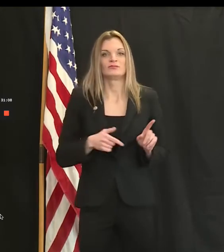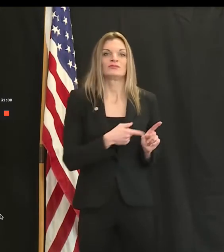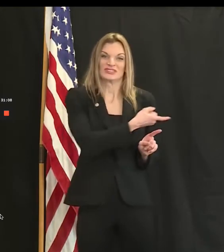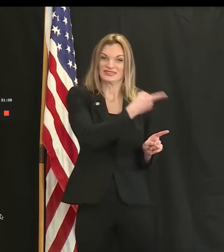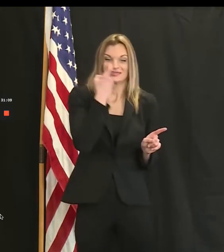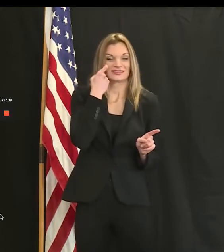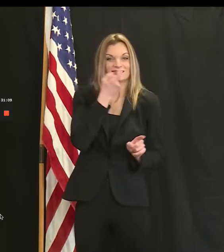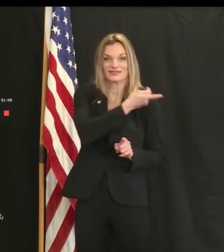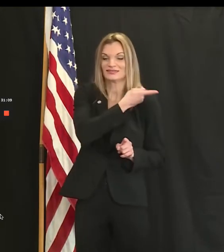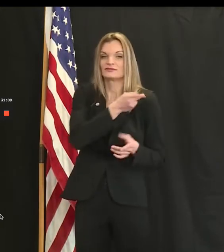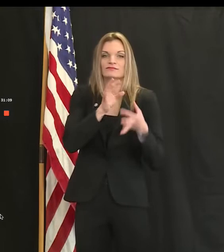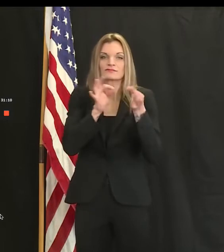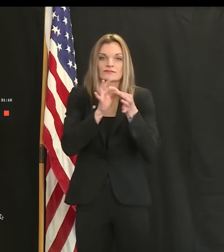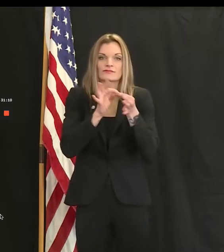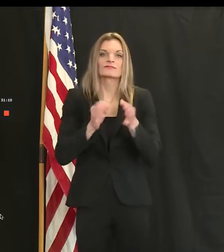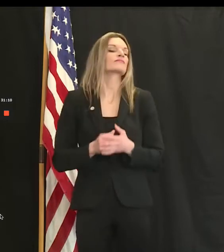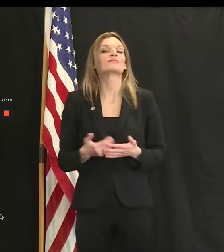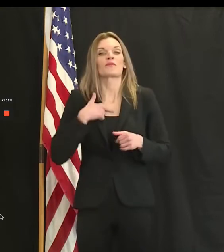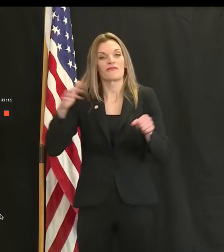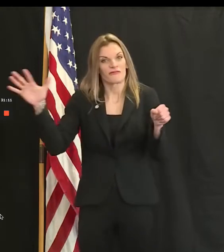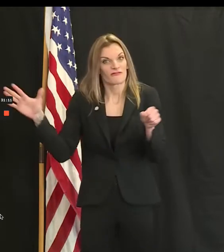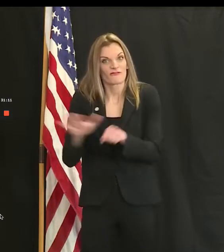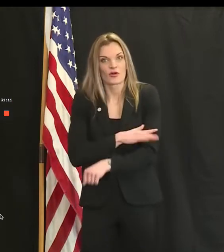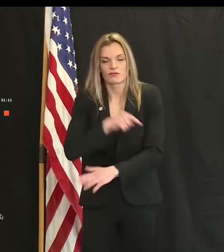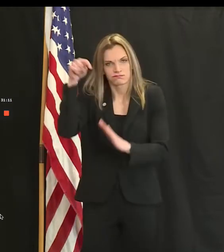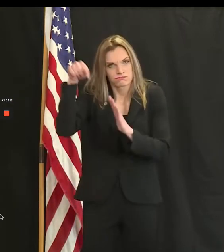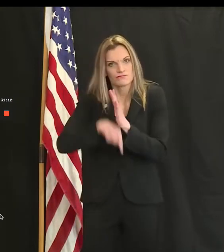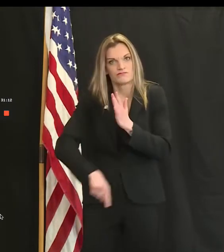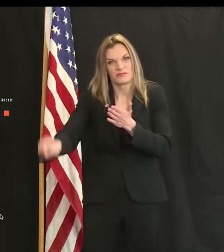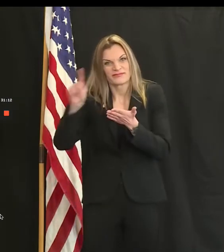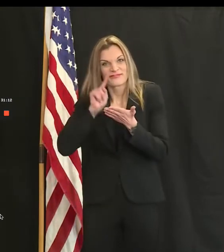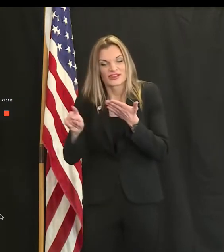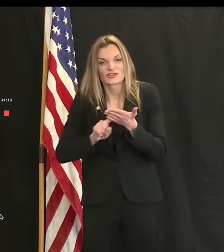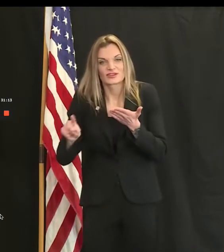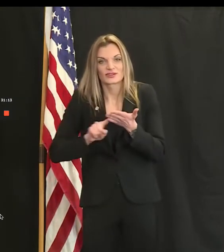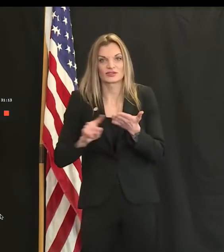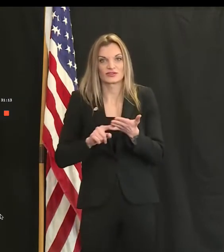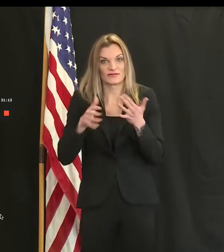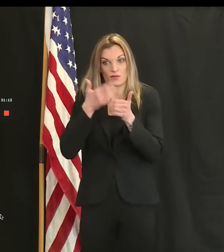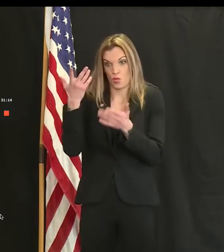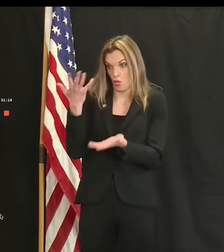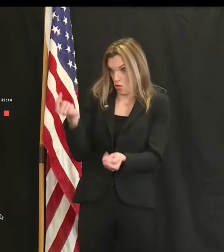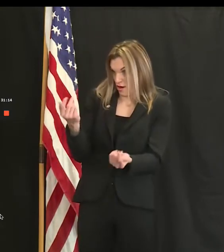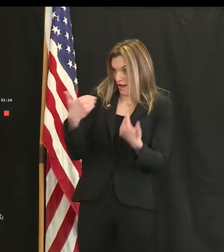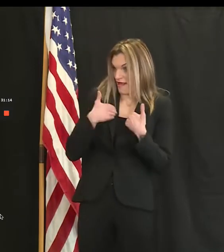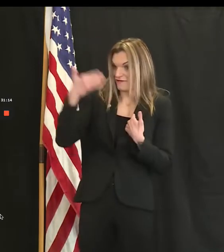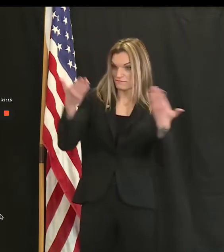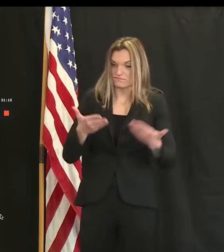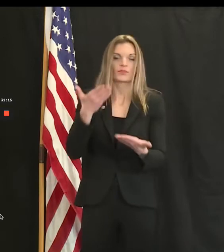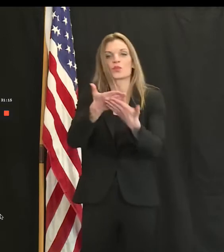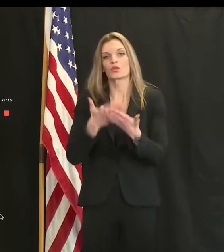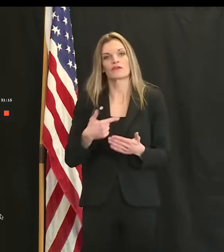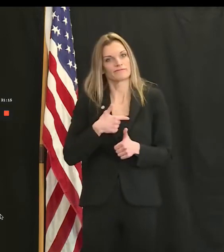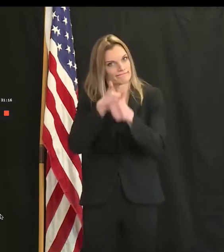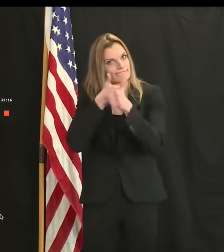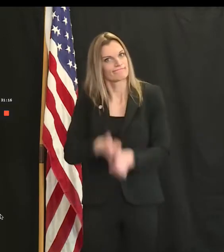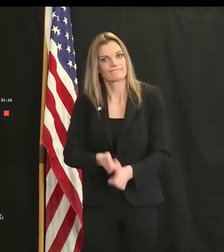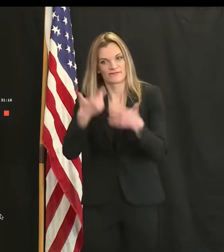on, we conducted a full and thorough investigation and followed the evidence in this case.